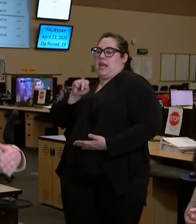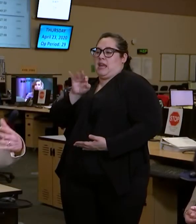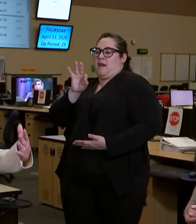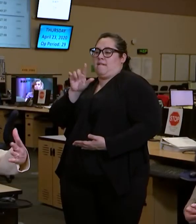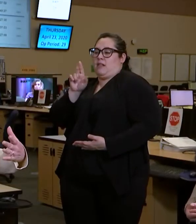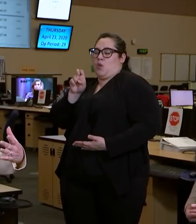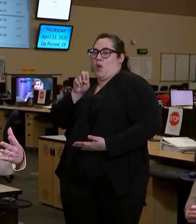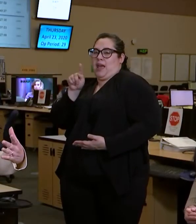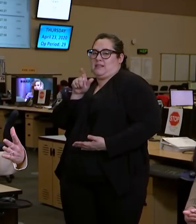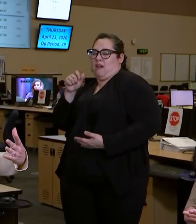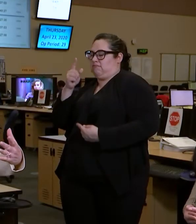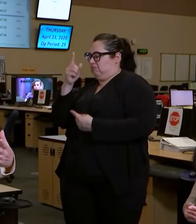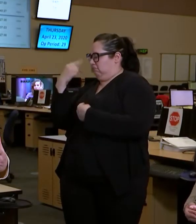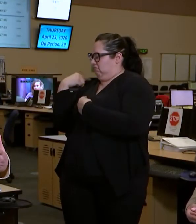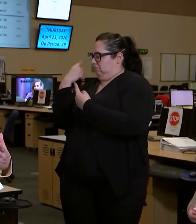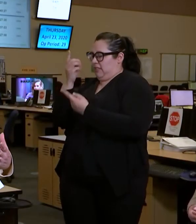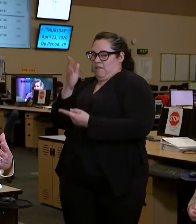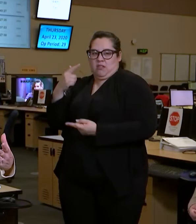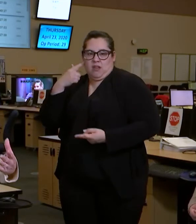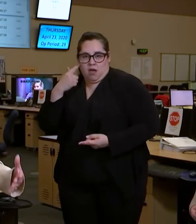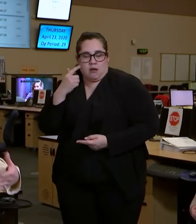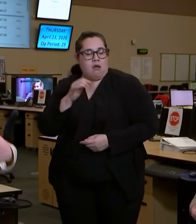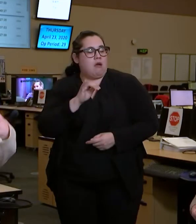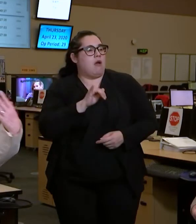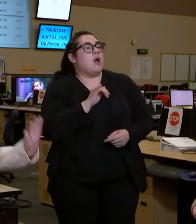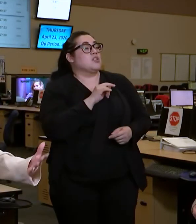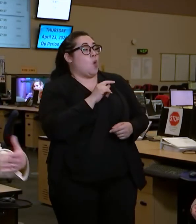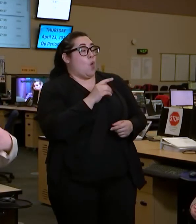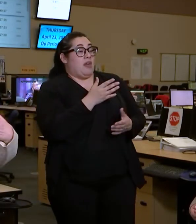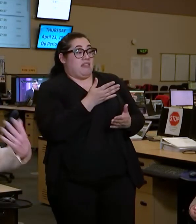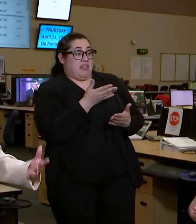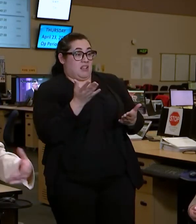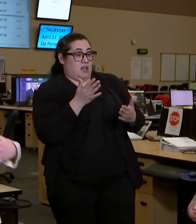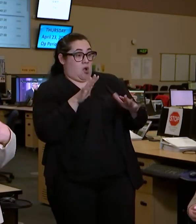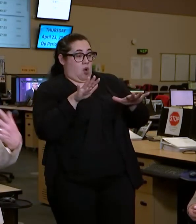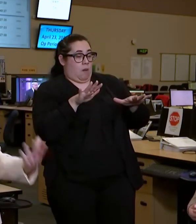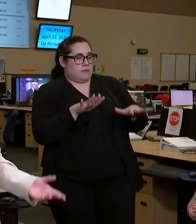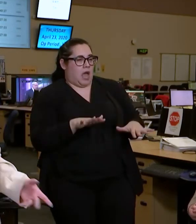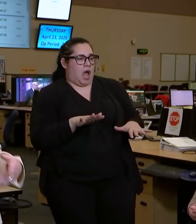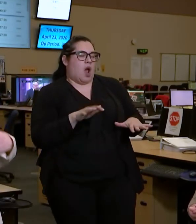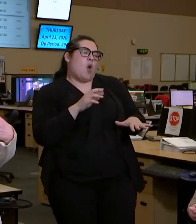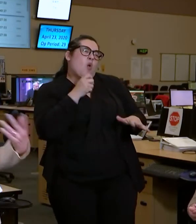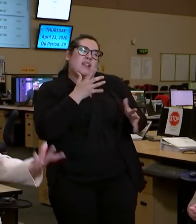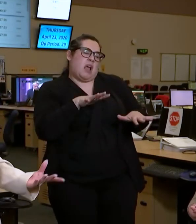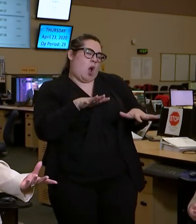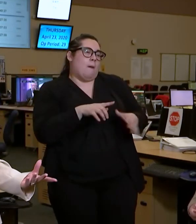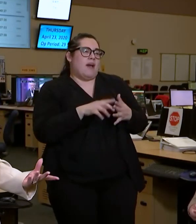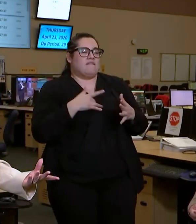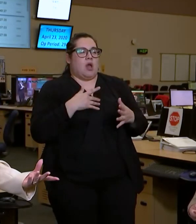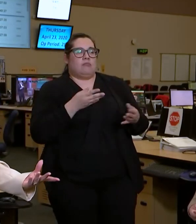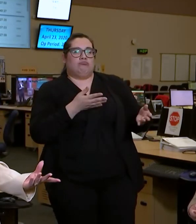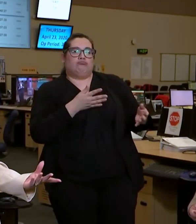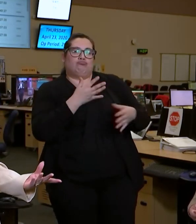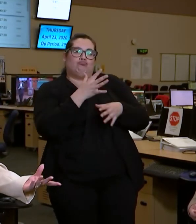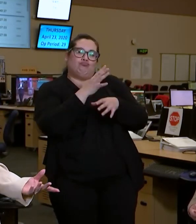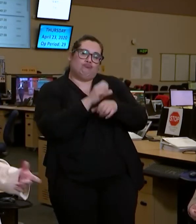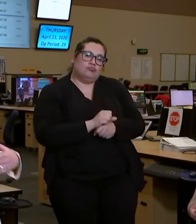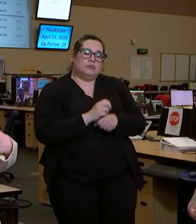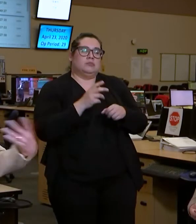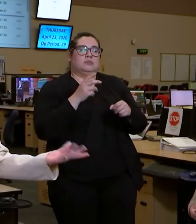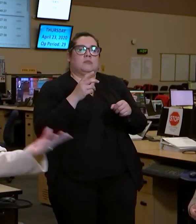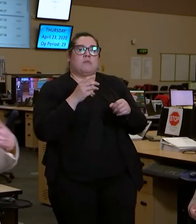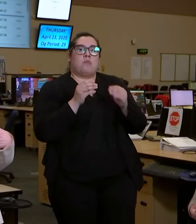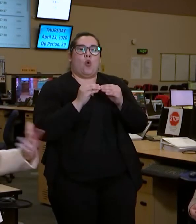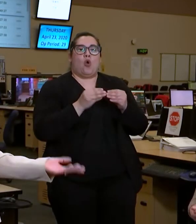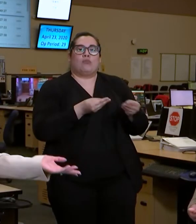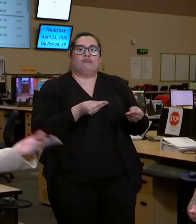have things kind of, I don't want to say calmed down, but I mean, has there become like a flow or routine that people have gotten more familiar with in